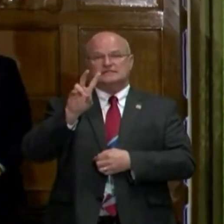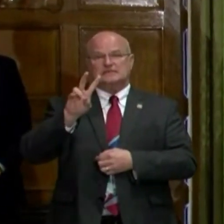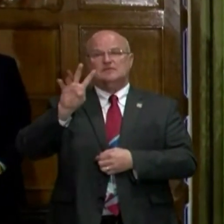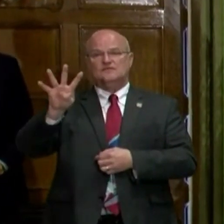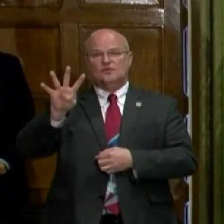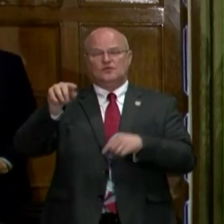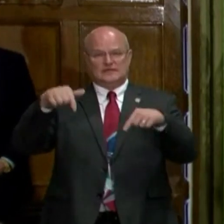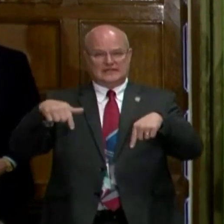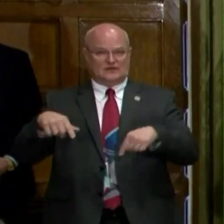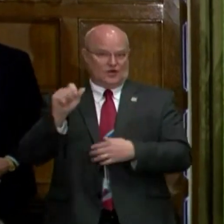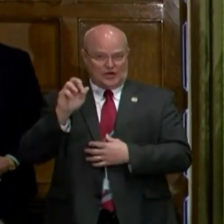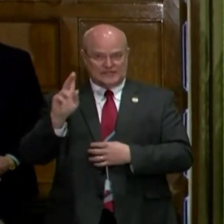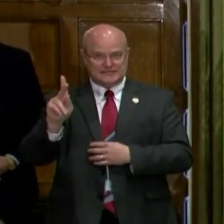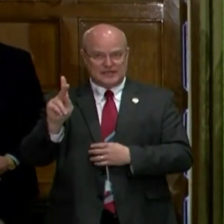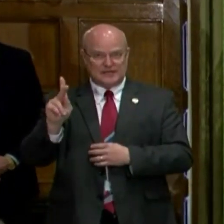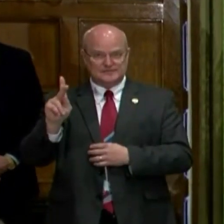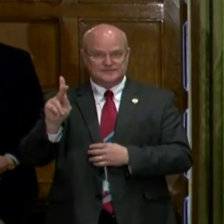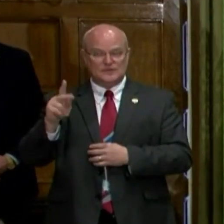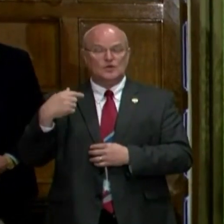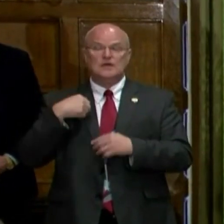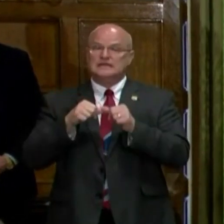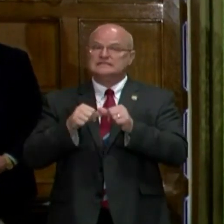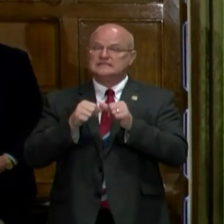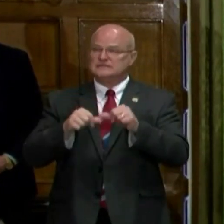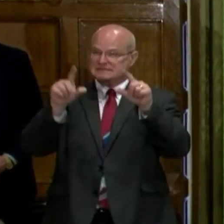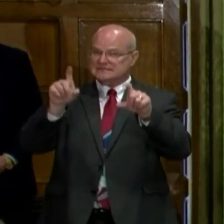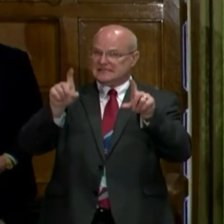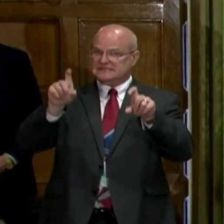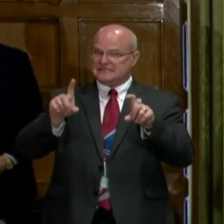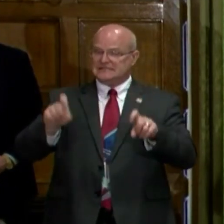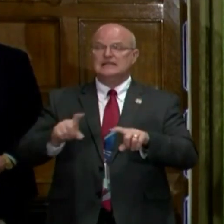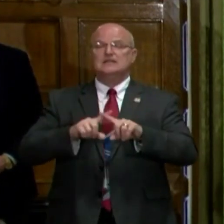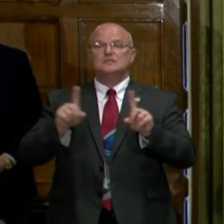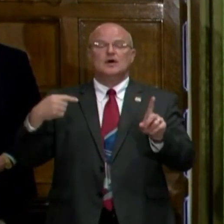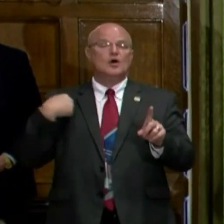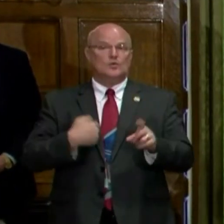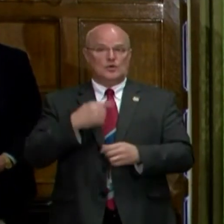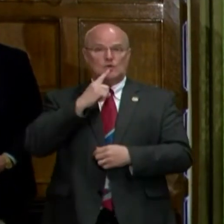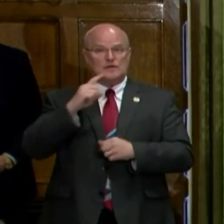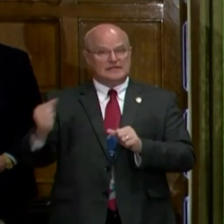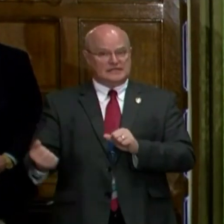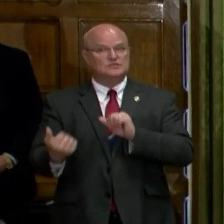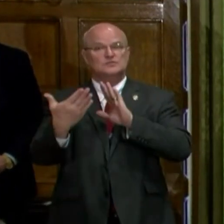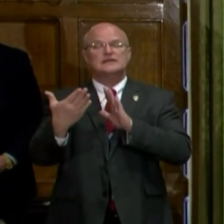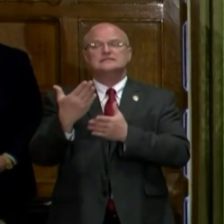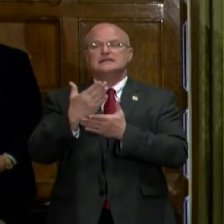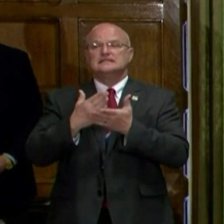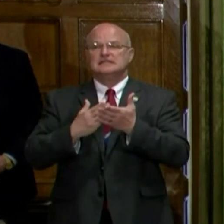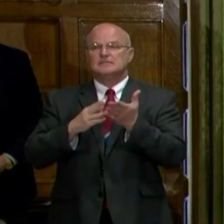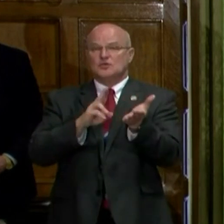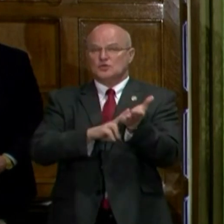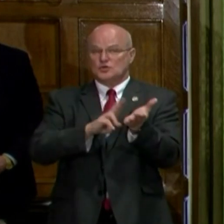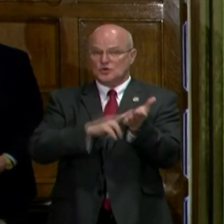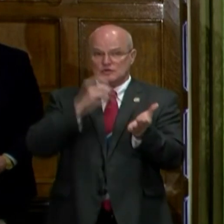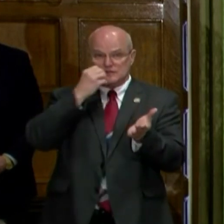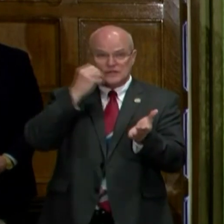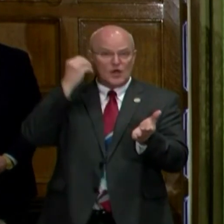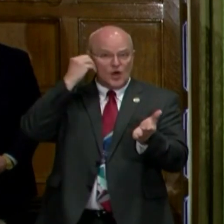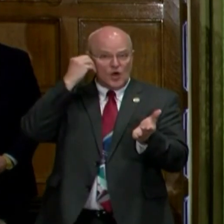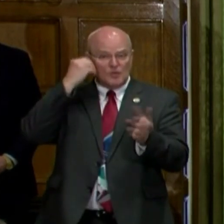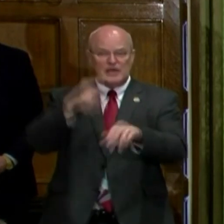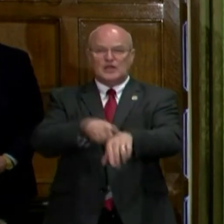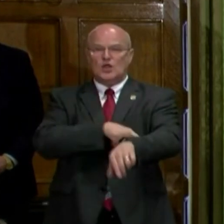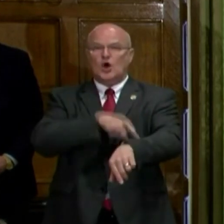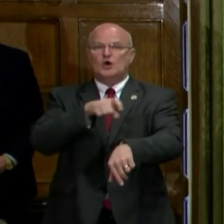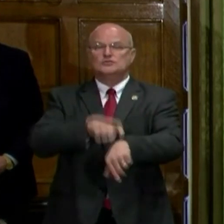in Arkansas. We're continuing to test, but we're really addressing some of the nursing home and